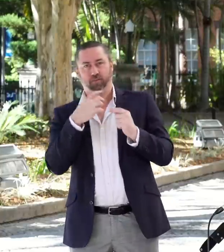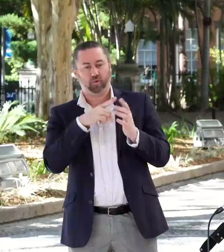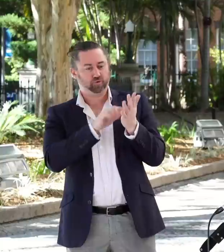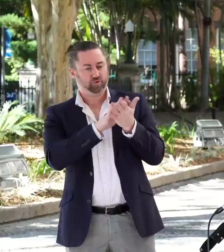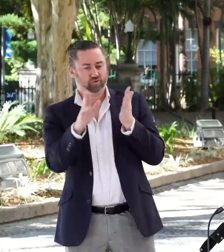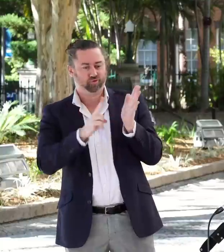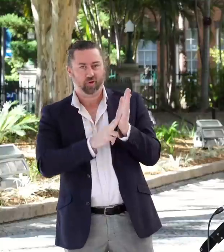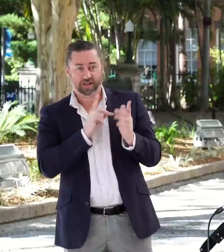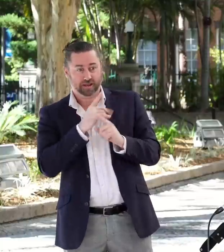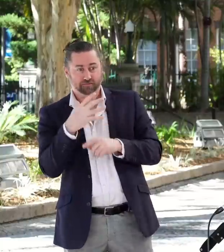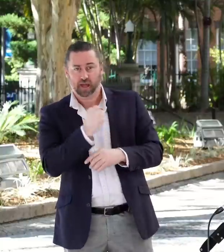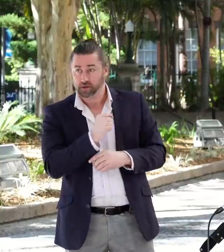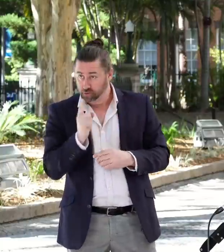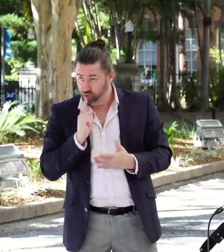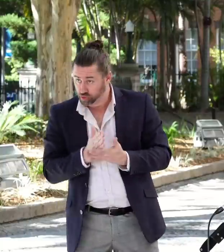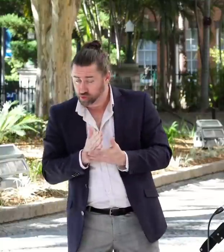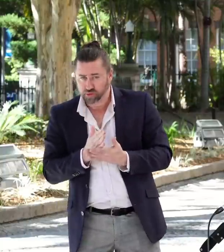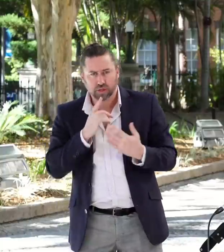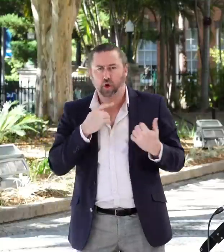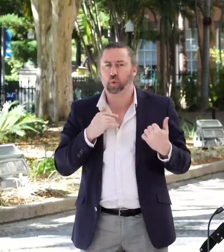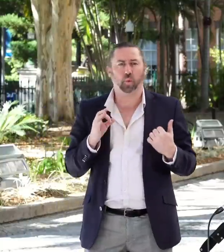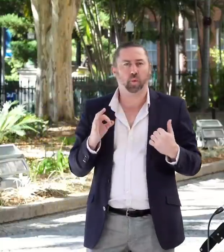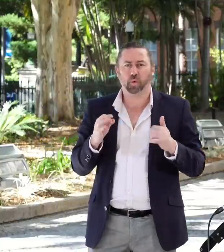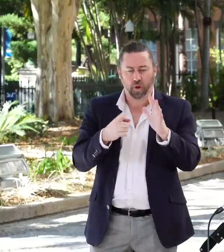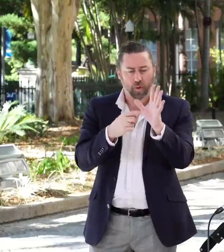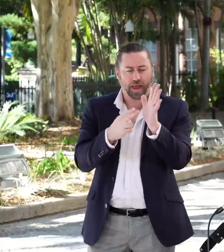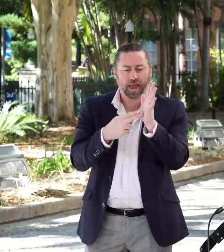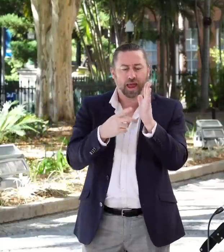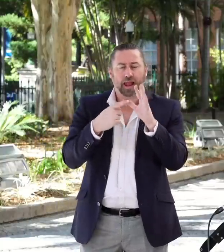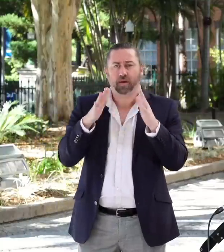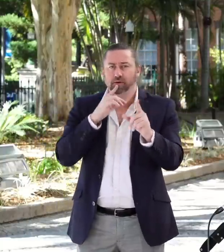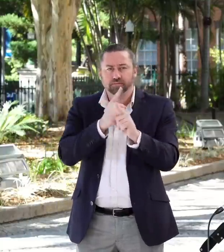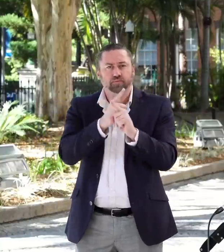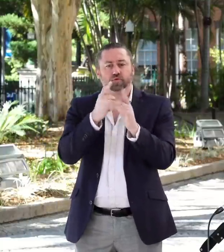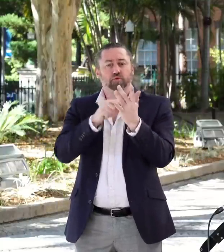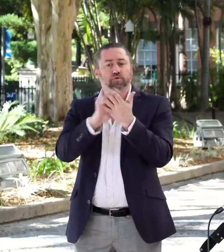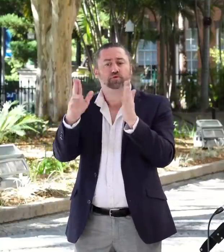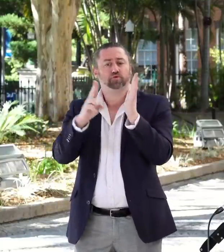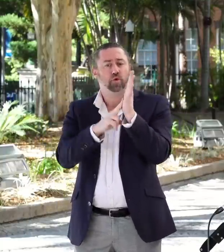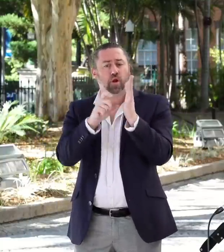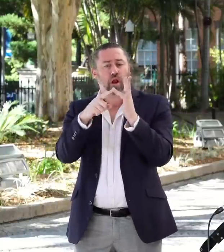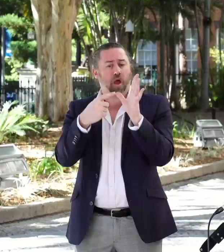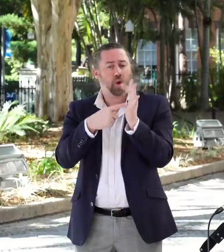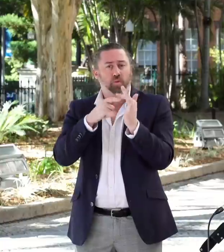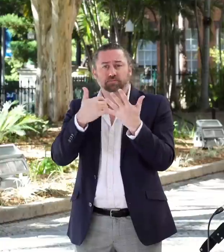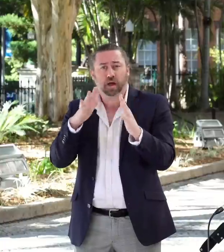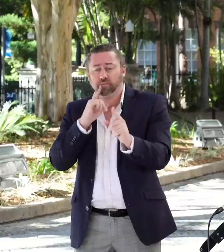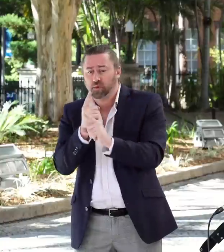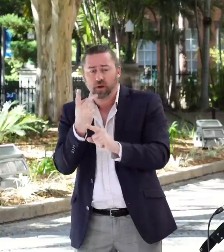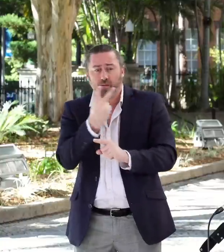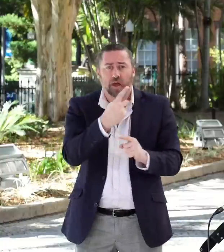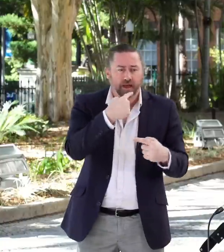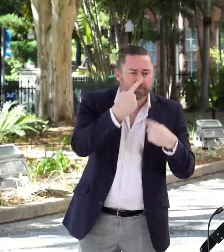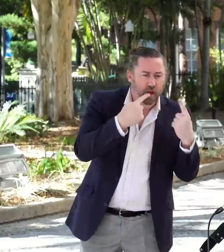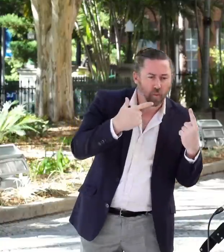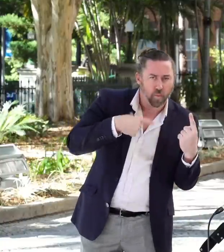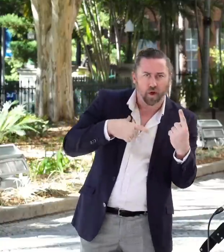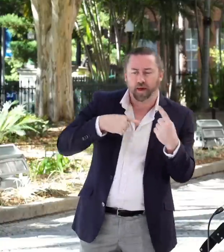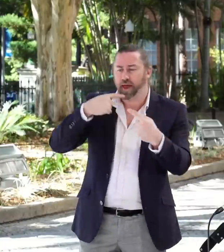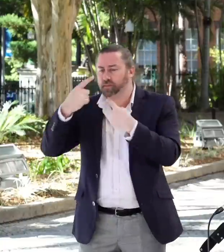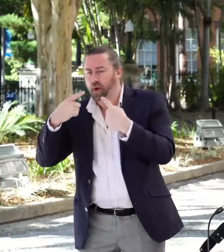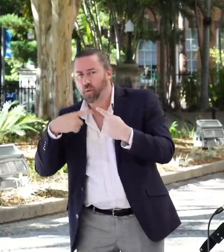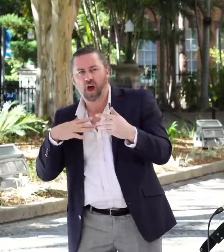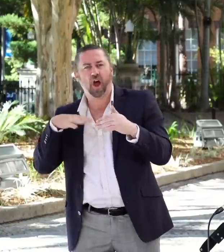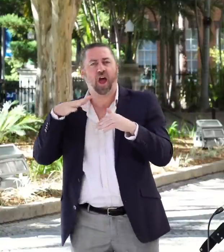It's not what I've heard. Look, the Premier has spoken about this, John Coates has spoken about this. They've all given their explanation in relation